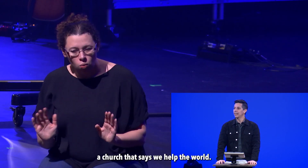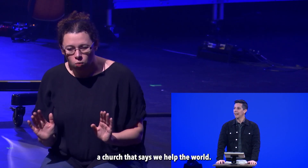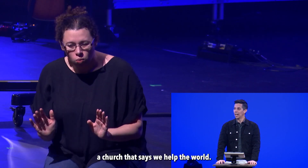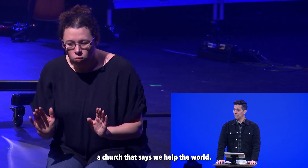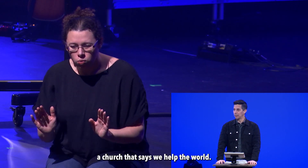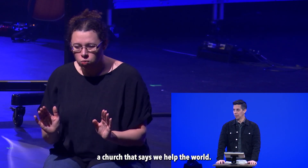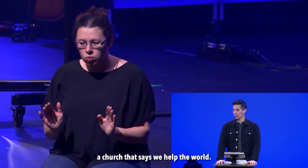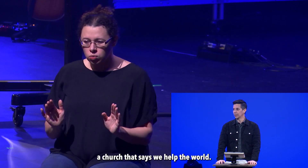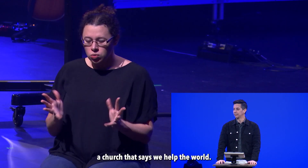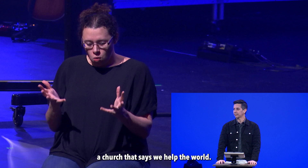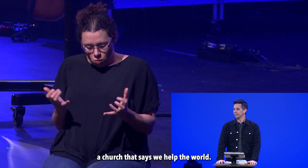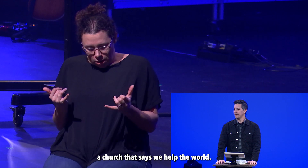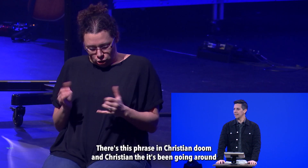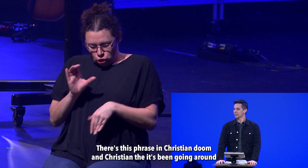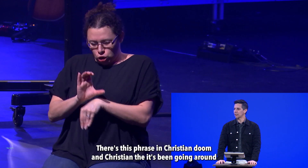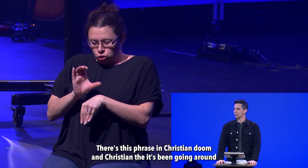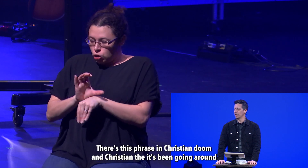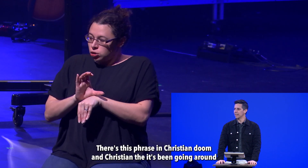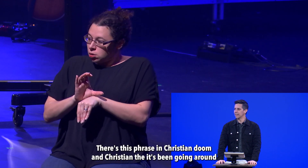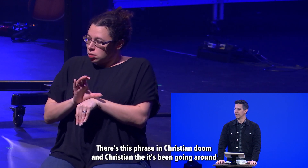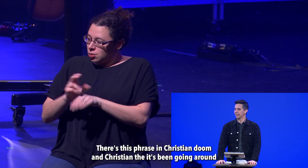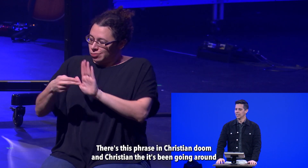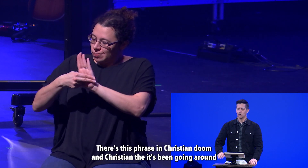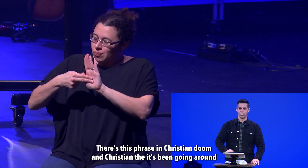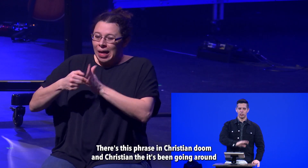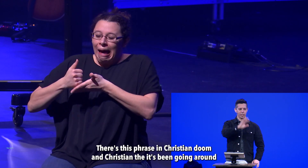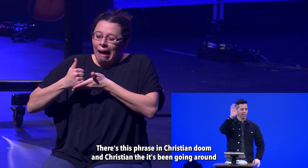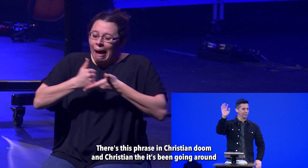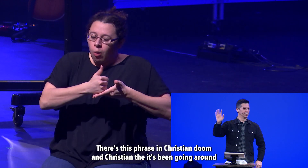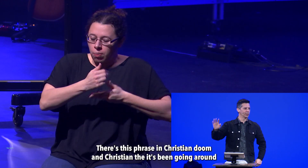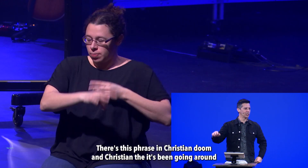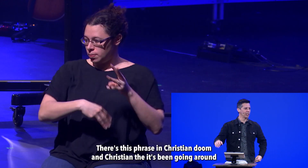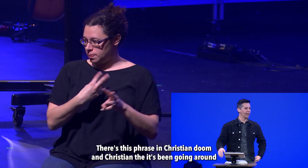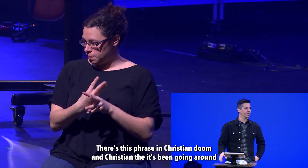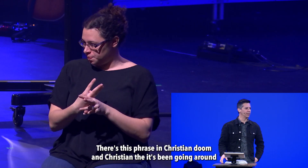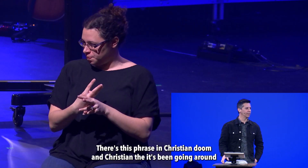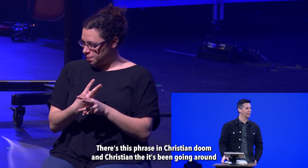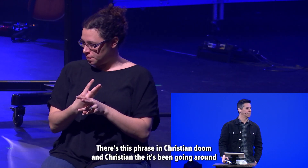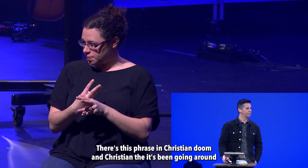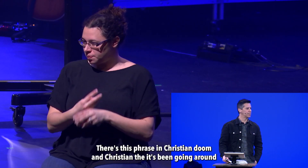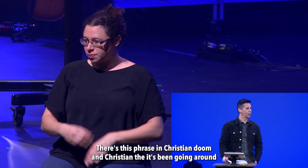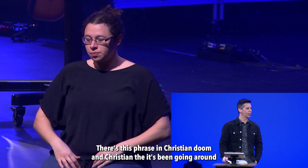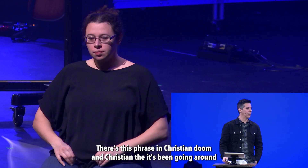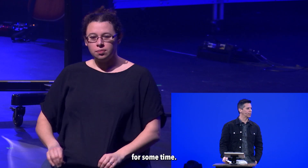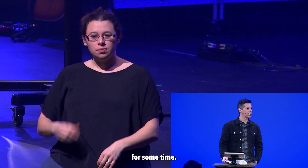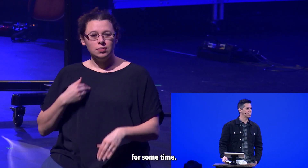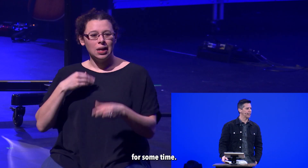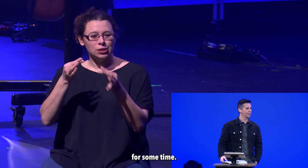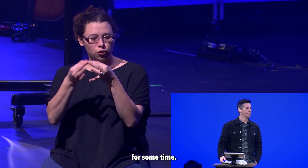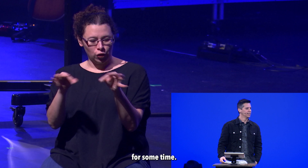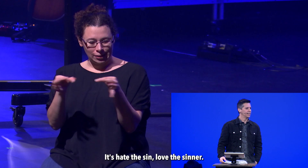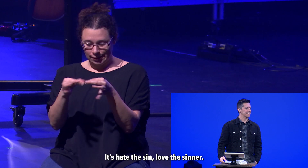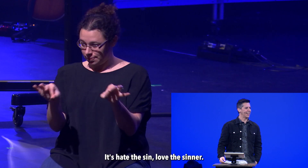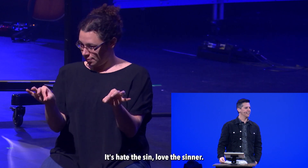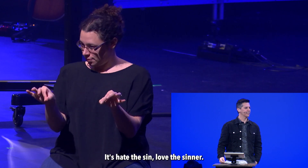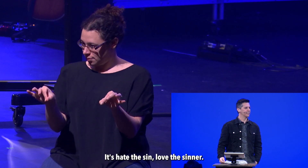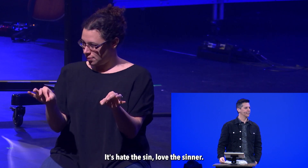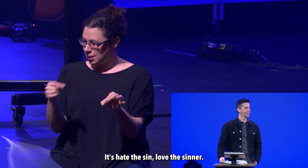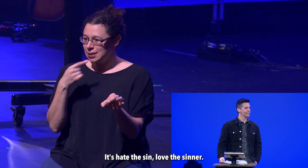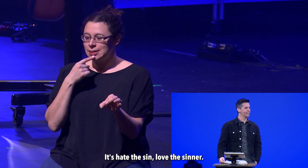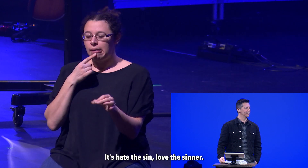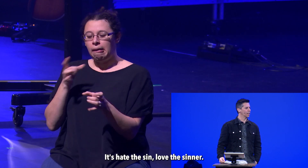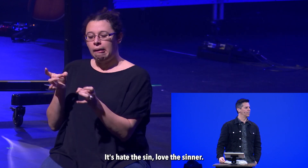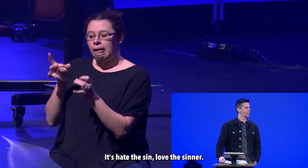we help the world. There's this phrase in Christendom and Christianity. It's been going around for some time. It's hate